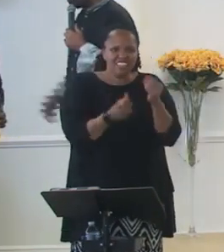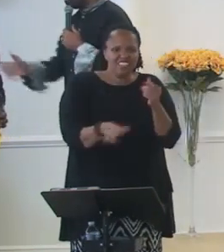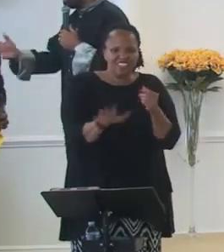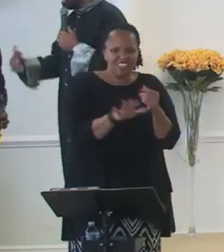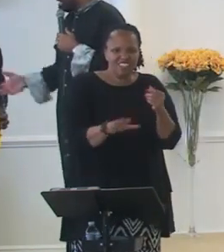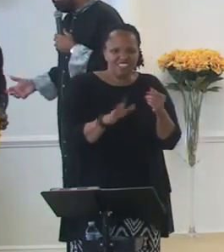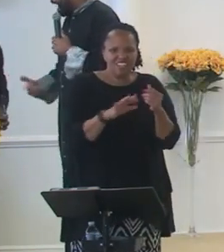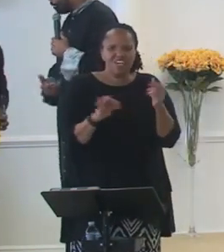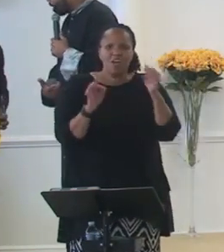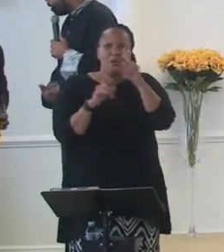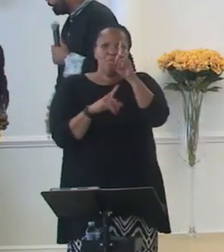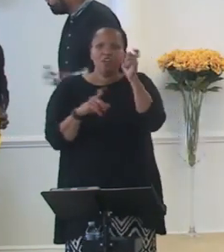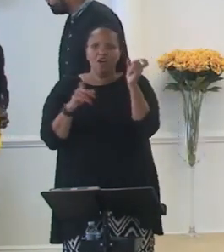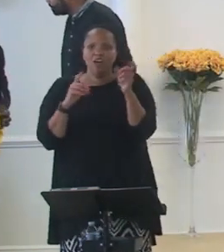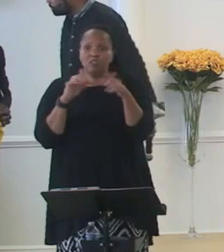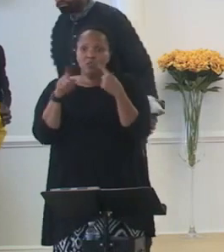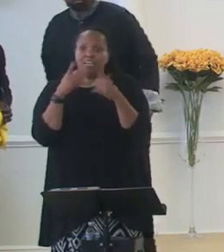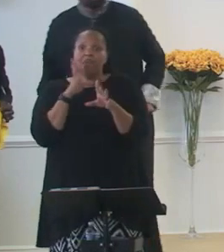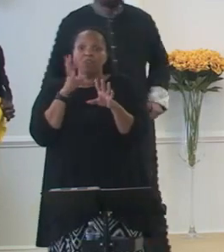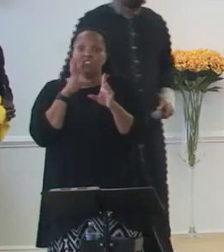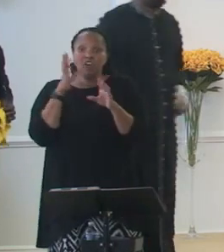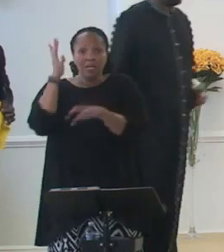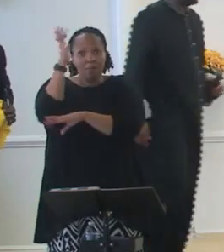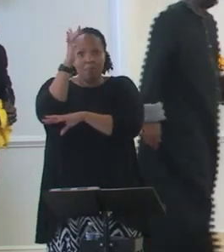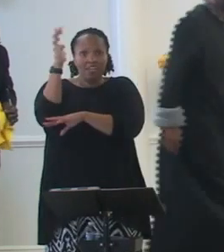I just grew another leaf while I was talking.